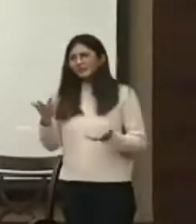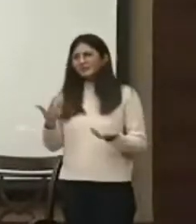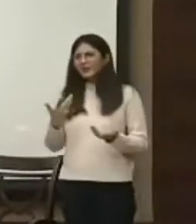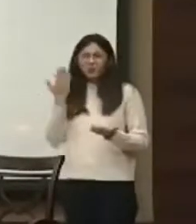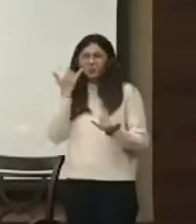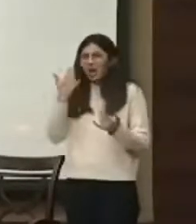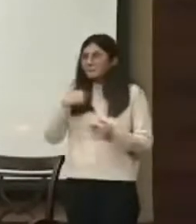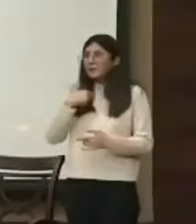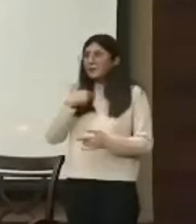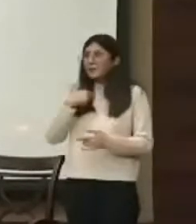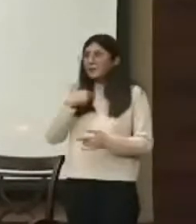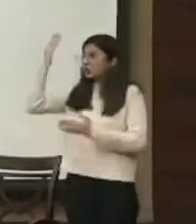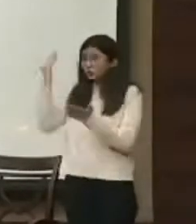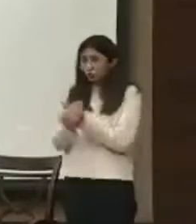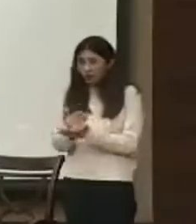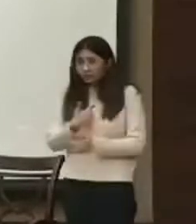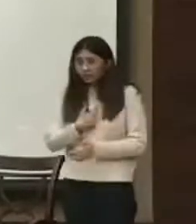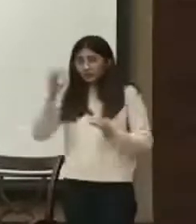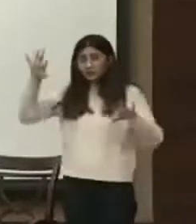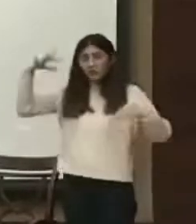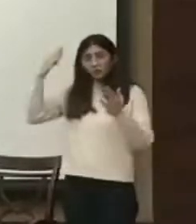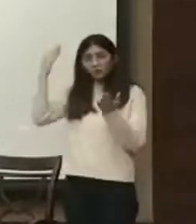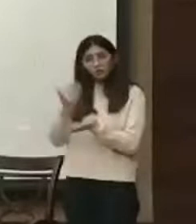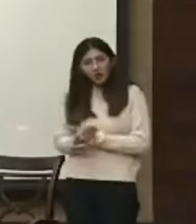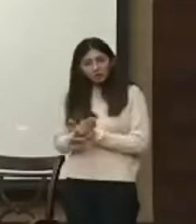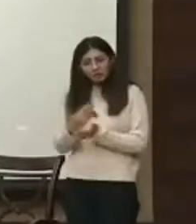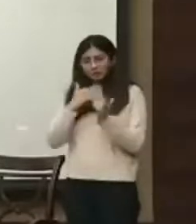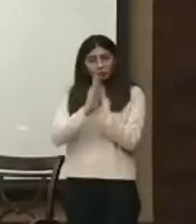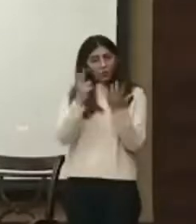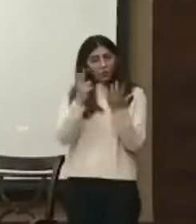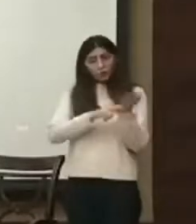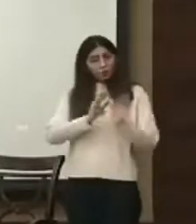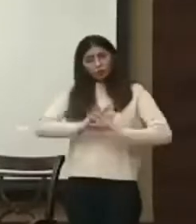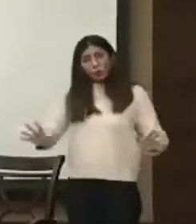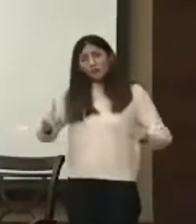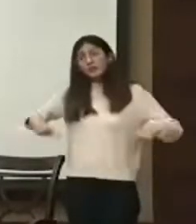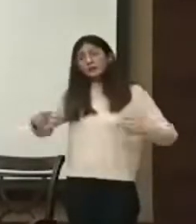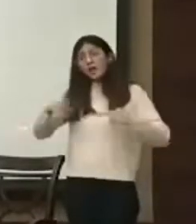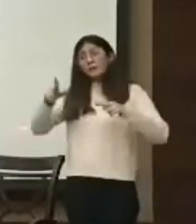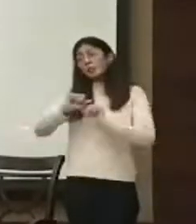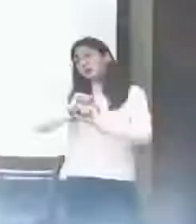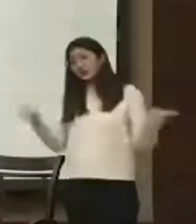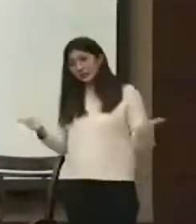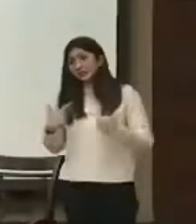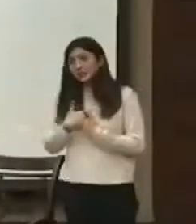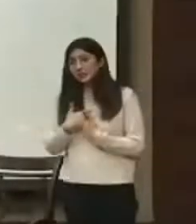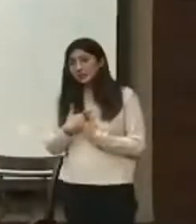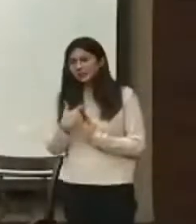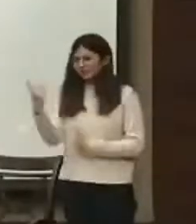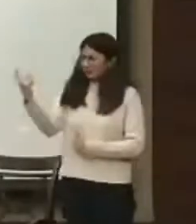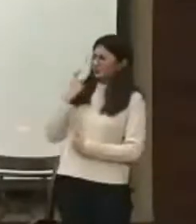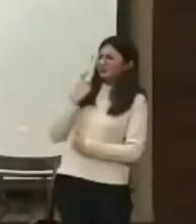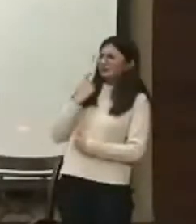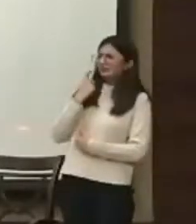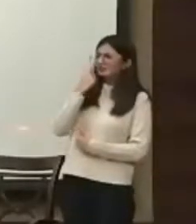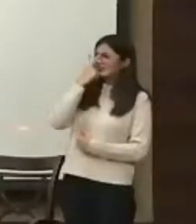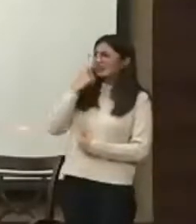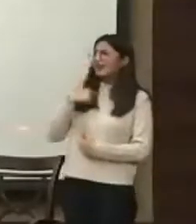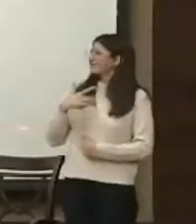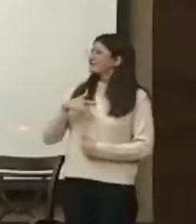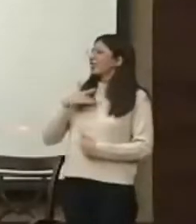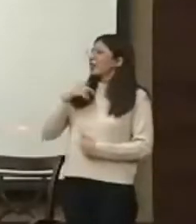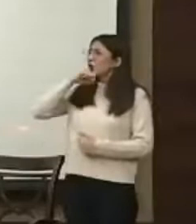sing? Why will I not dance? Why will I not read books? So I think the youth today aspires